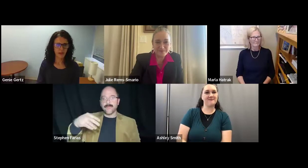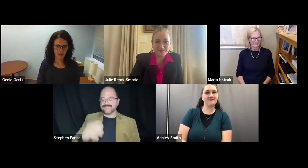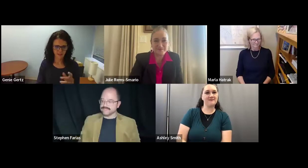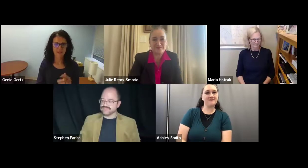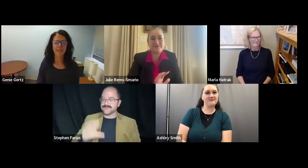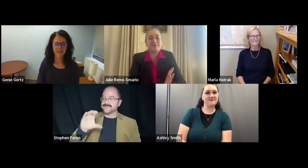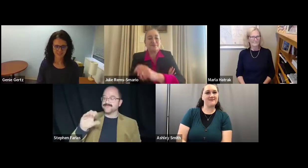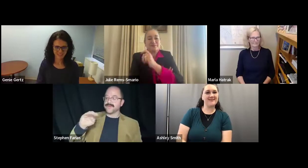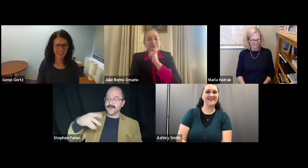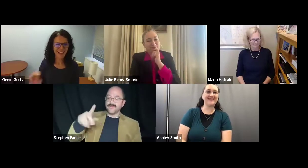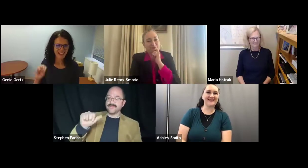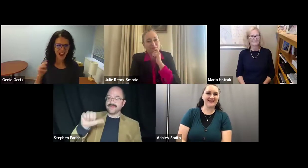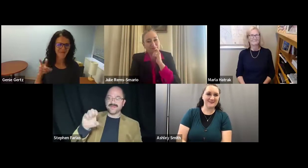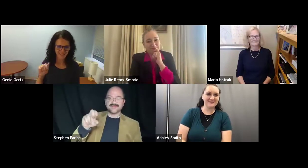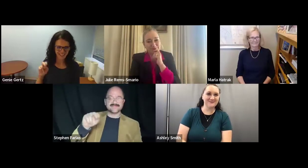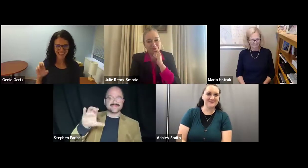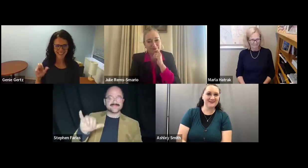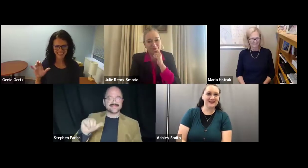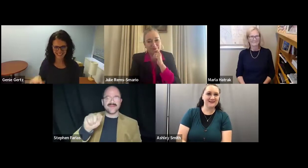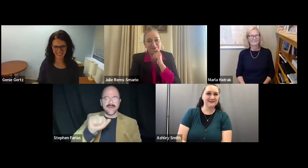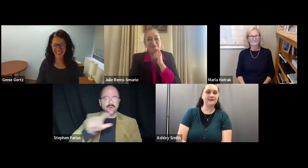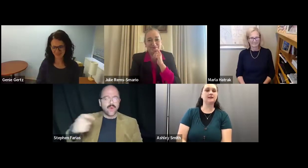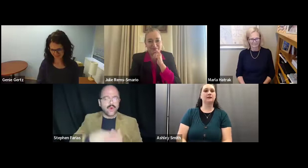I think that we need to avoid